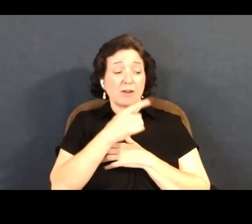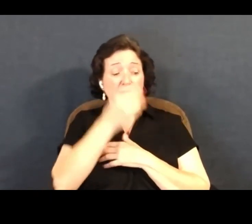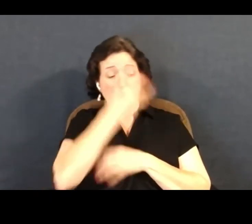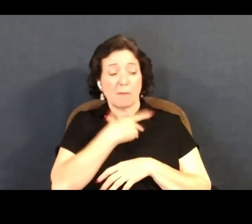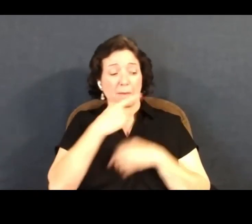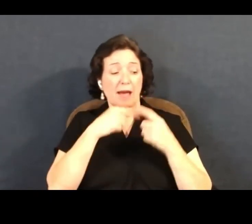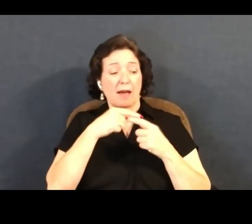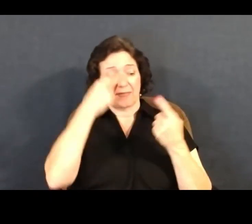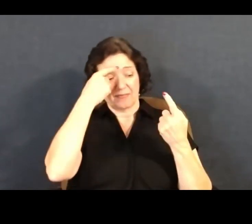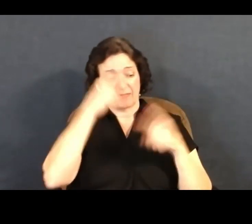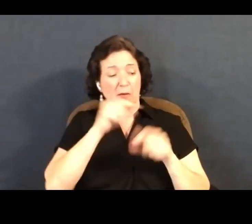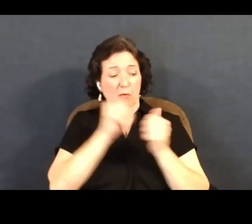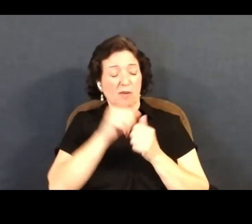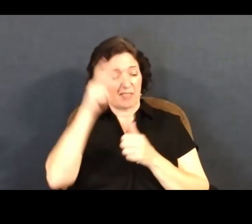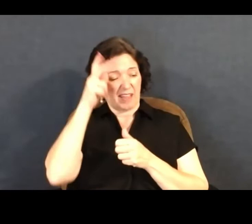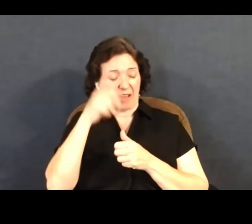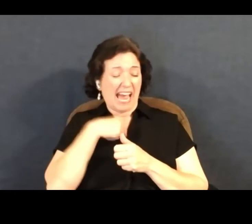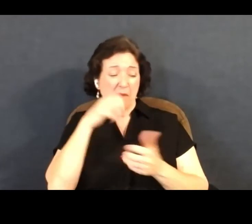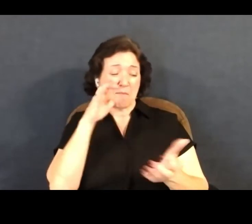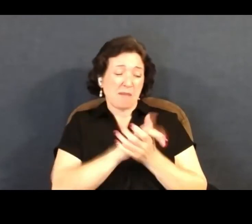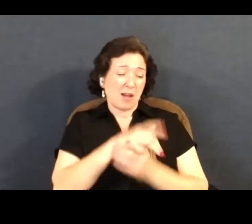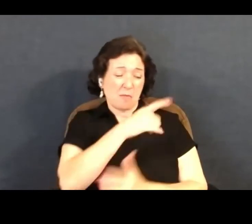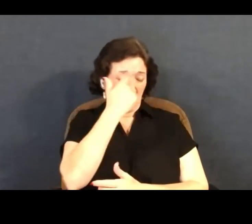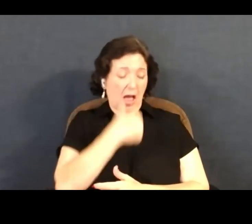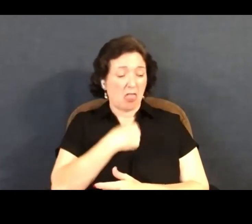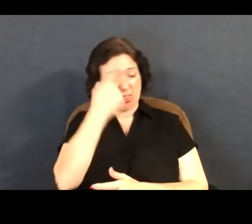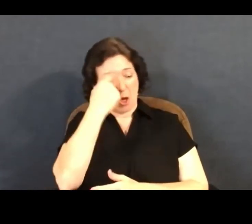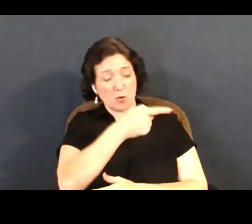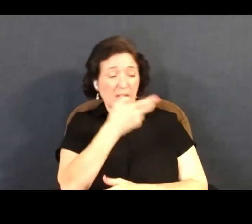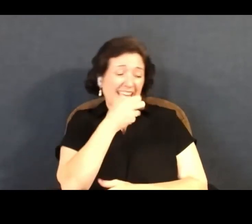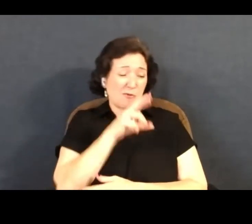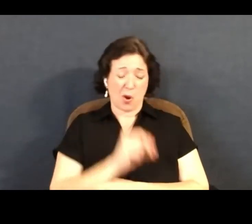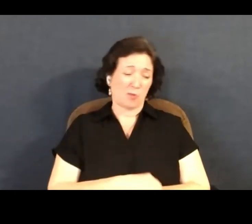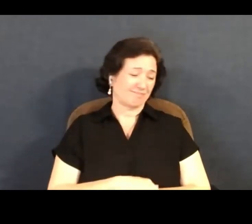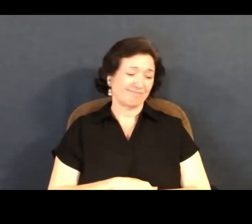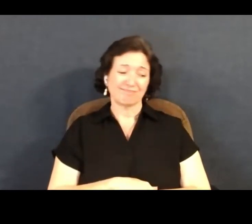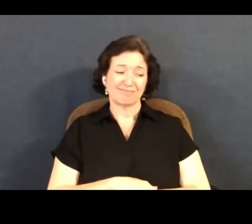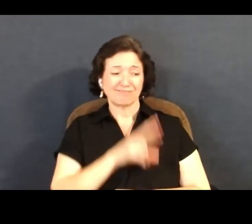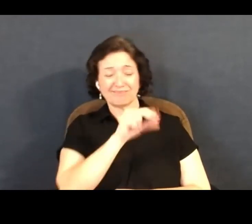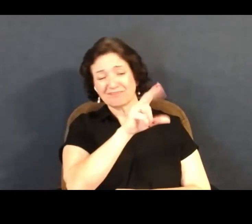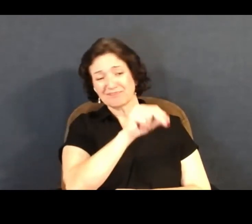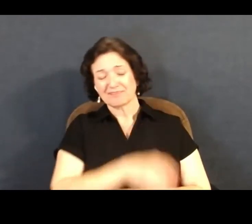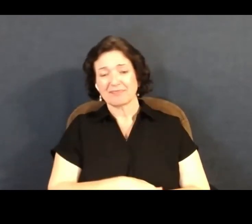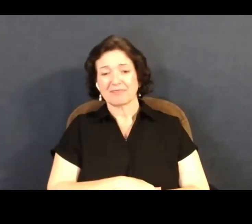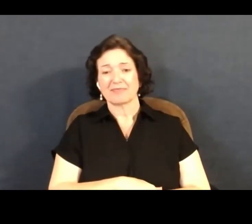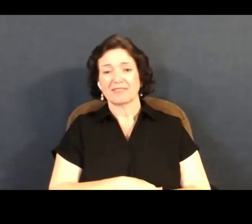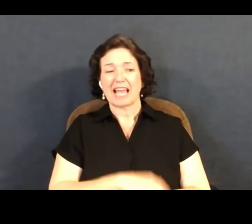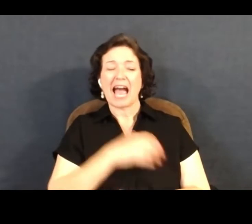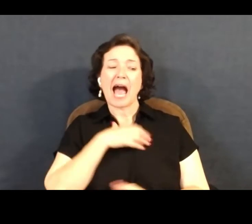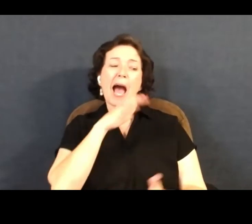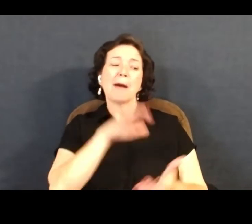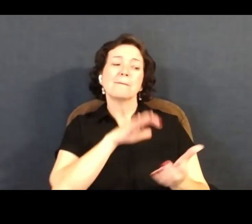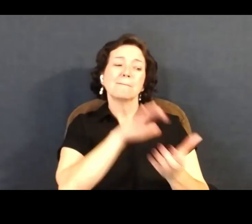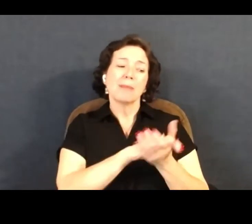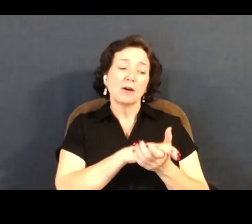I heard it. I didn't marry you because I thought you were a hero. I married you because you made me